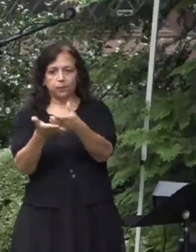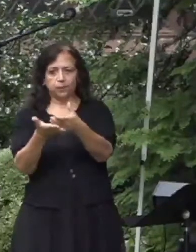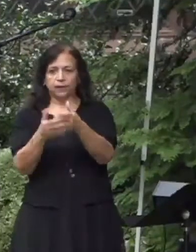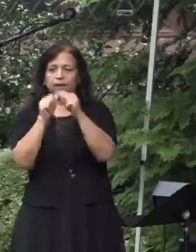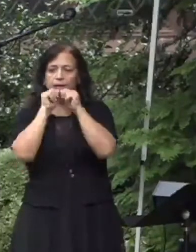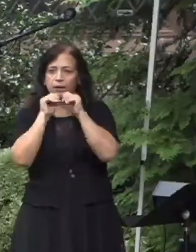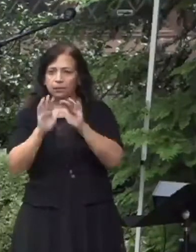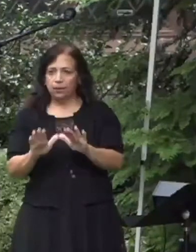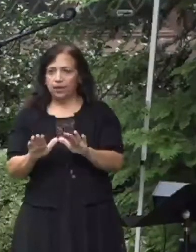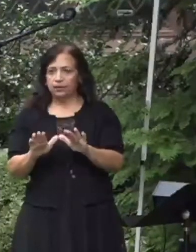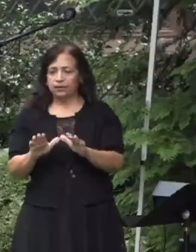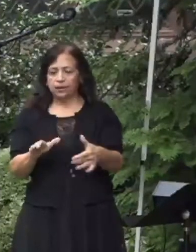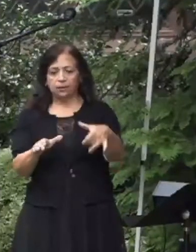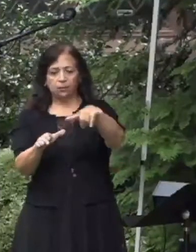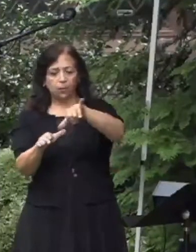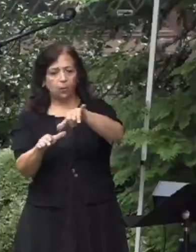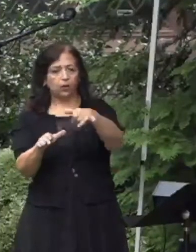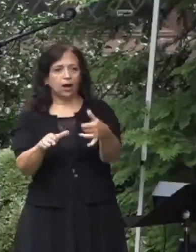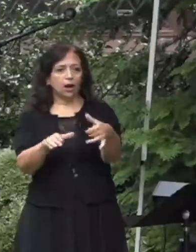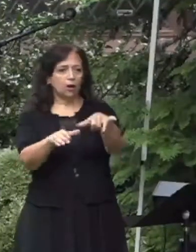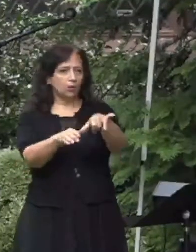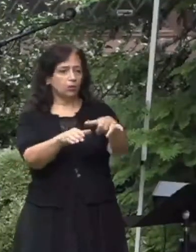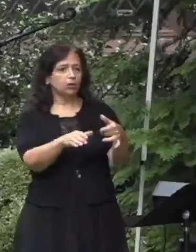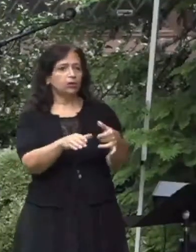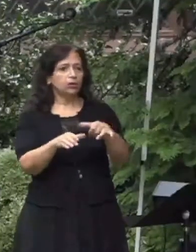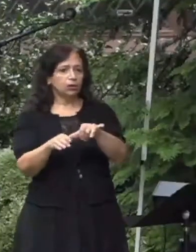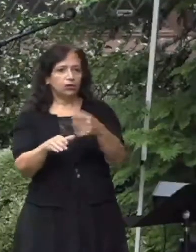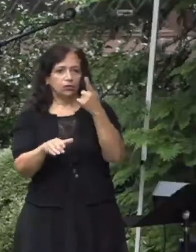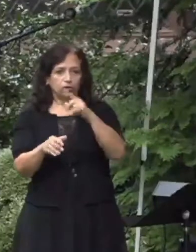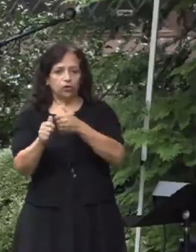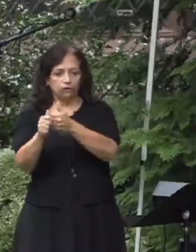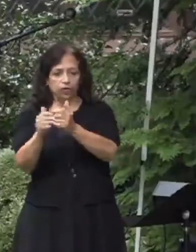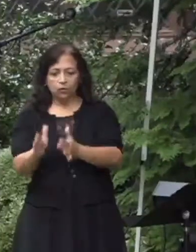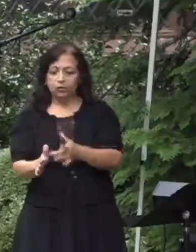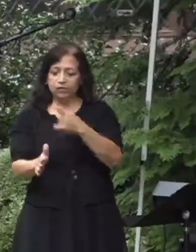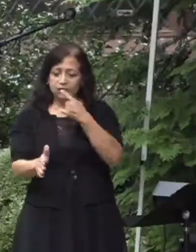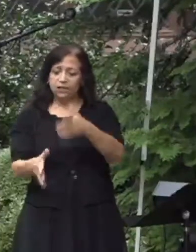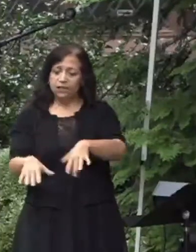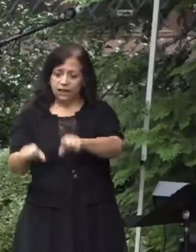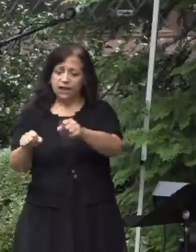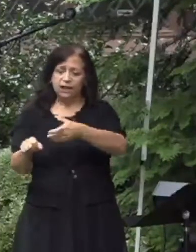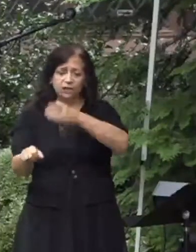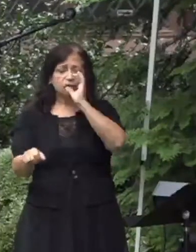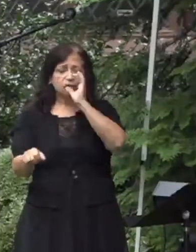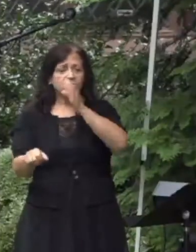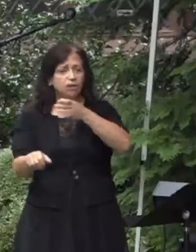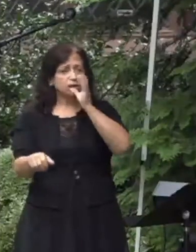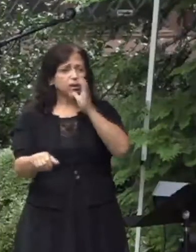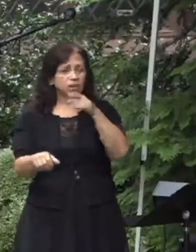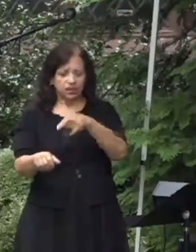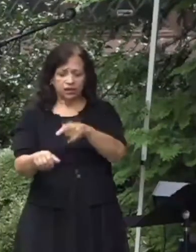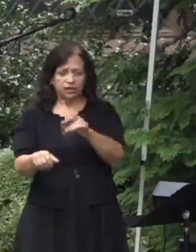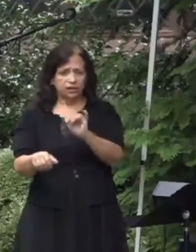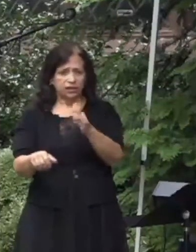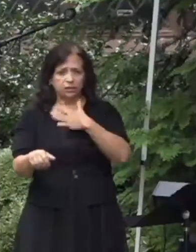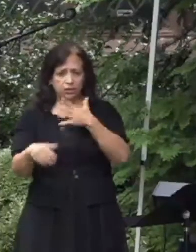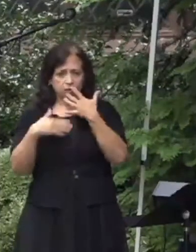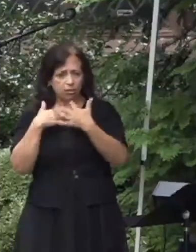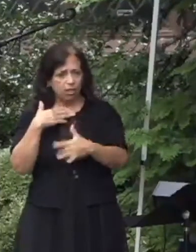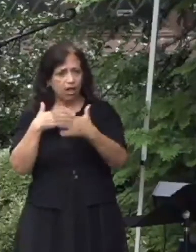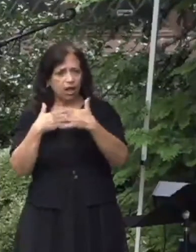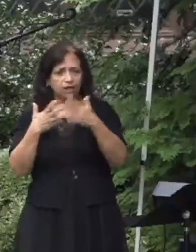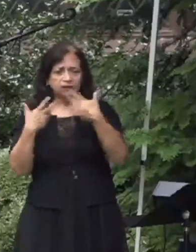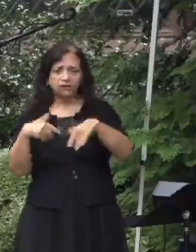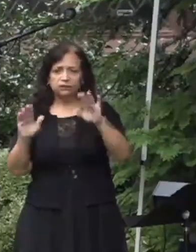He blessed it, poured it out for his disciples, and said, "Take, drink. This is my blood, shed